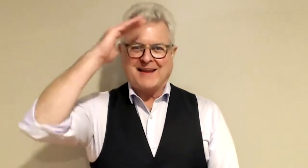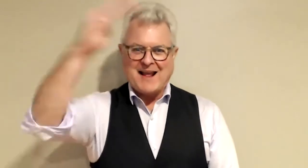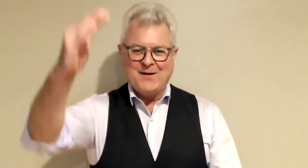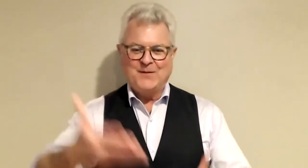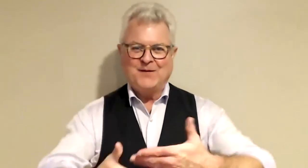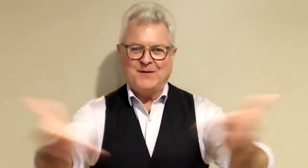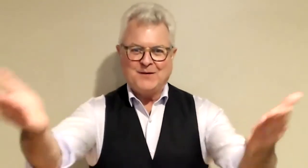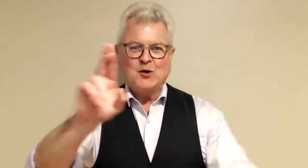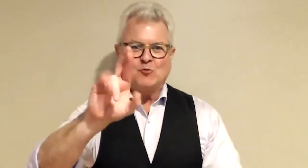constituents.